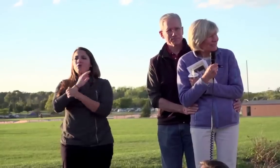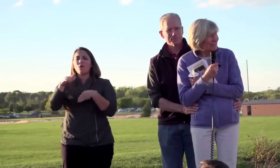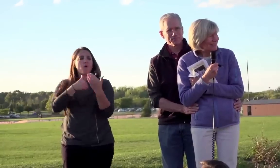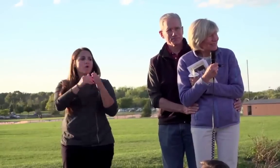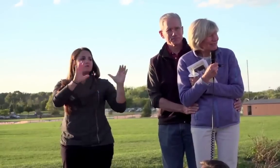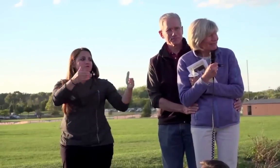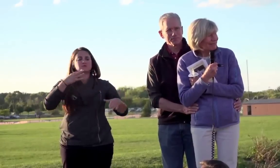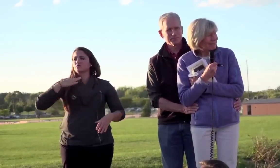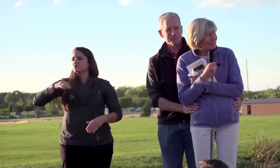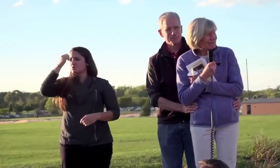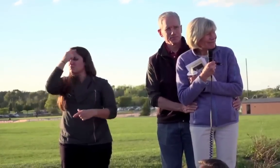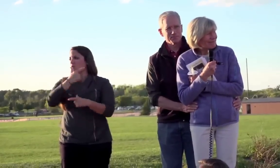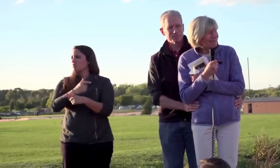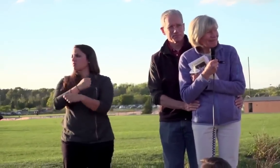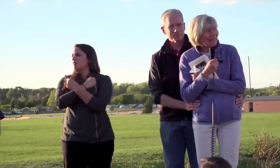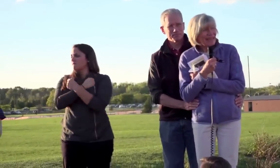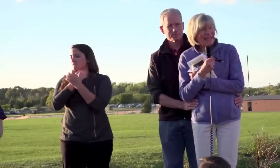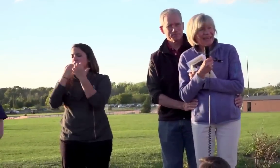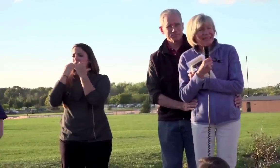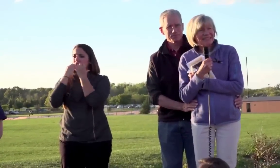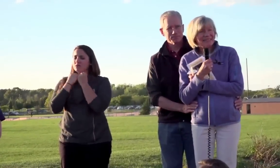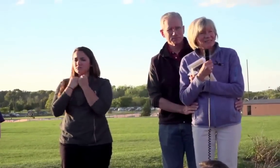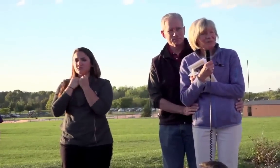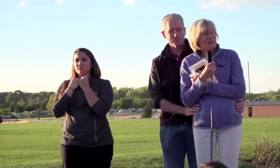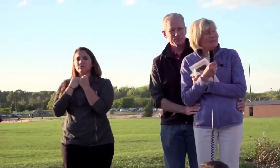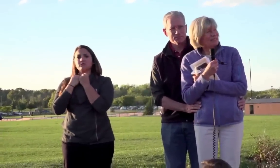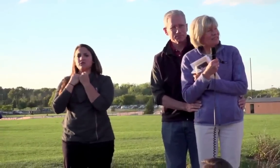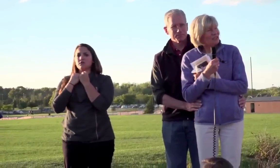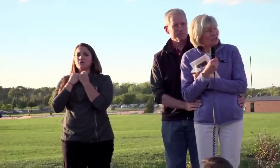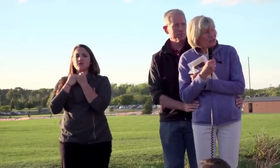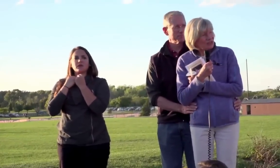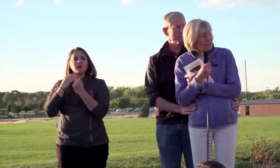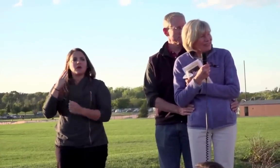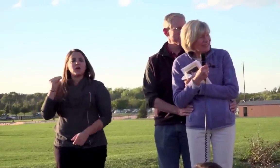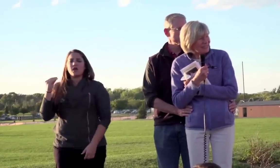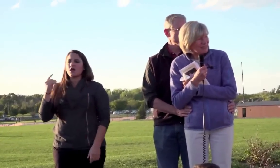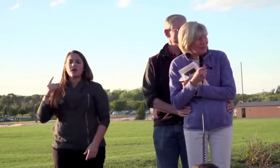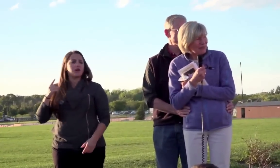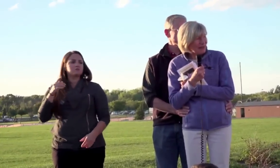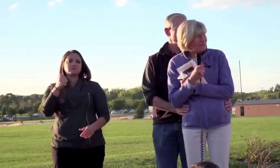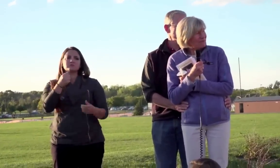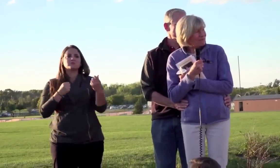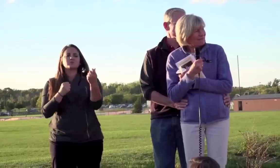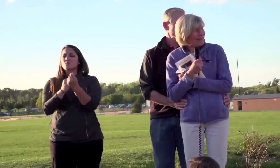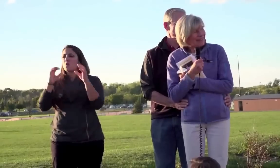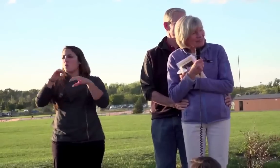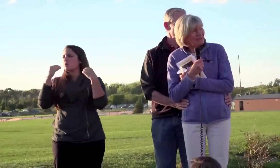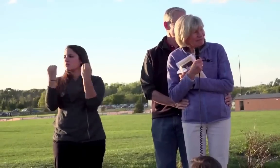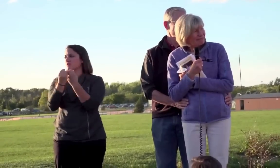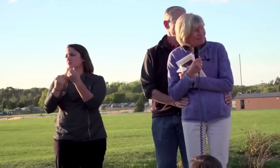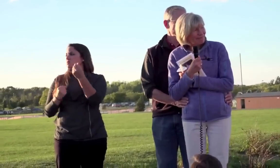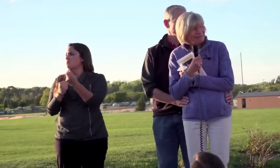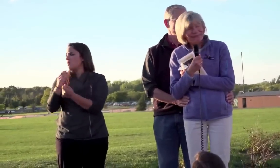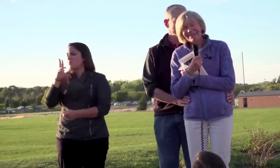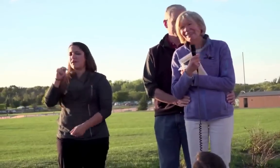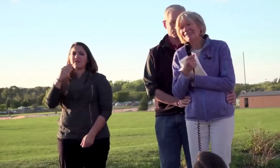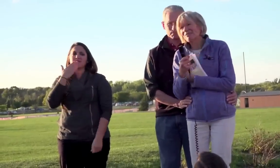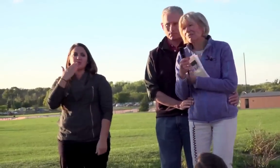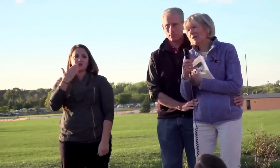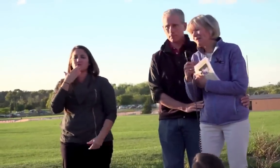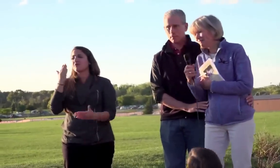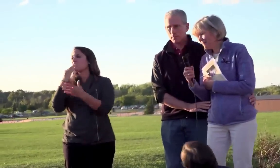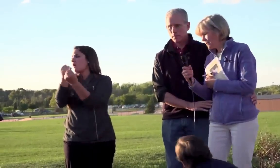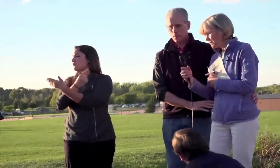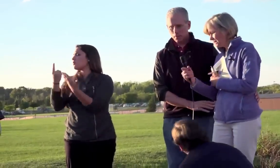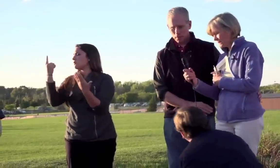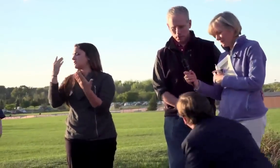community we have and how much of an impact this event has. I want to talk a little bit about the agenda. For the hospital, we're going to have a candlelight